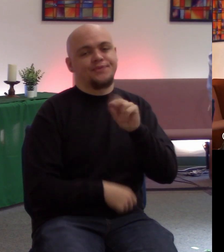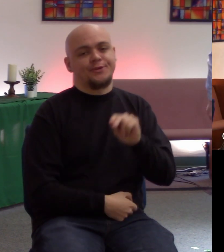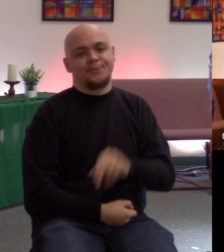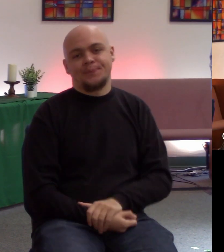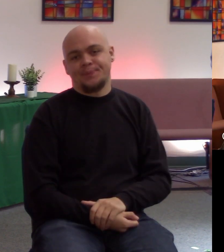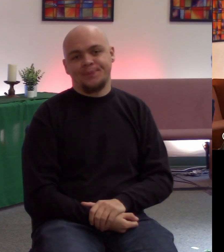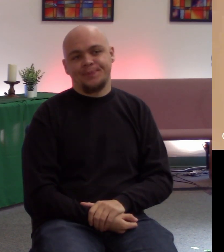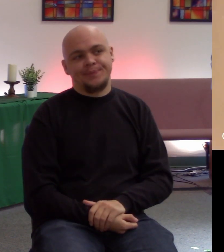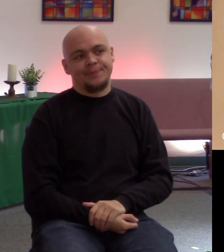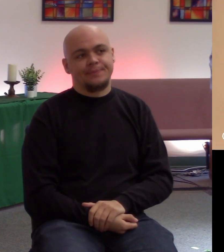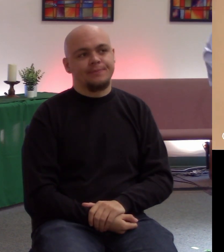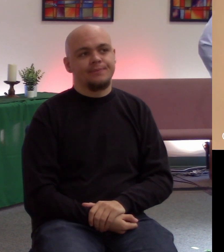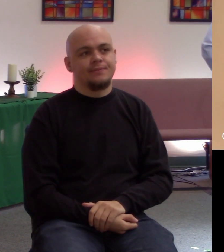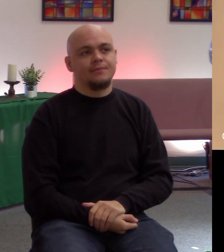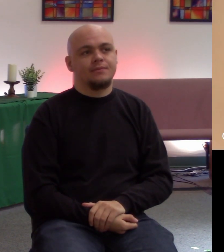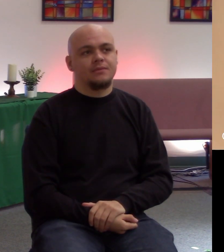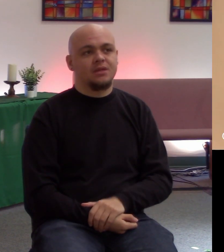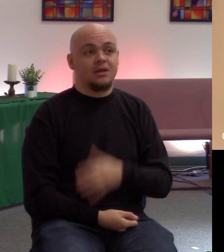years.